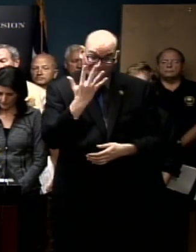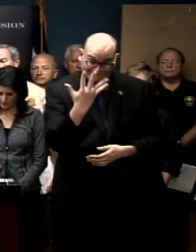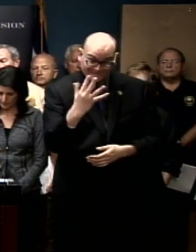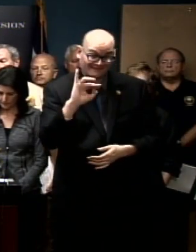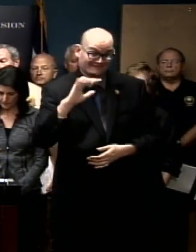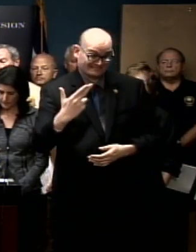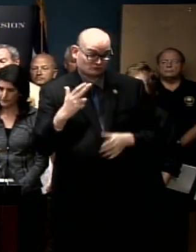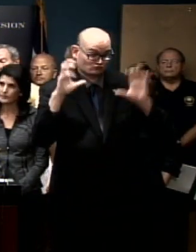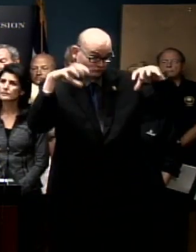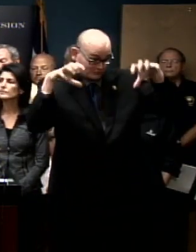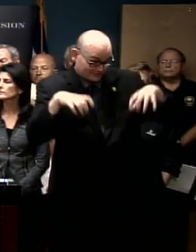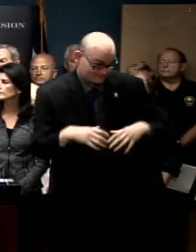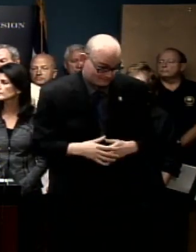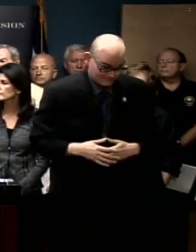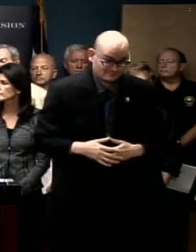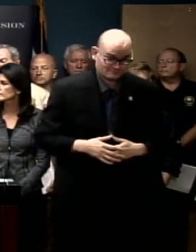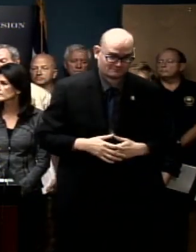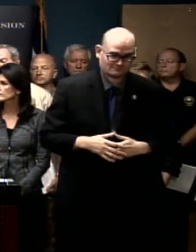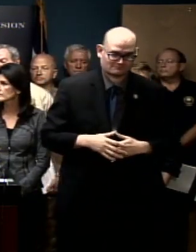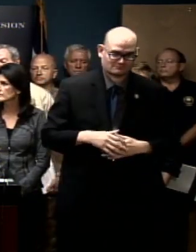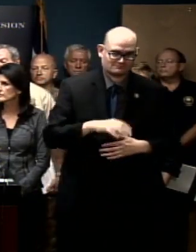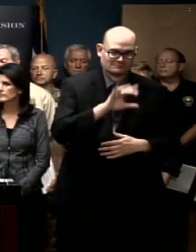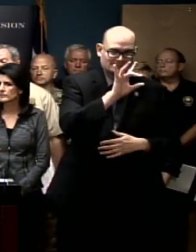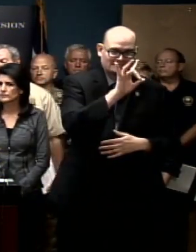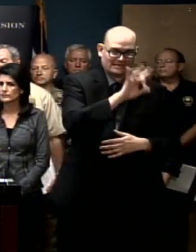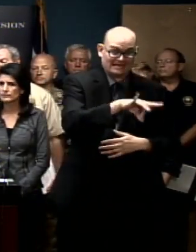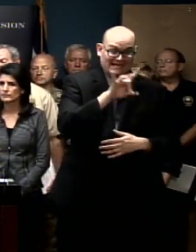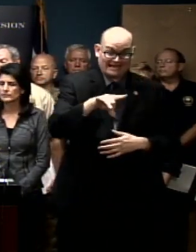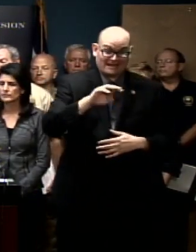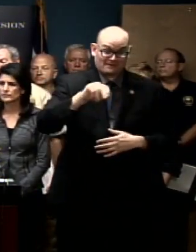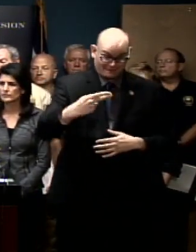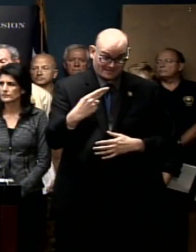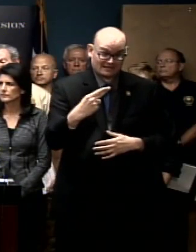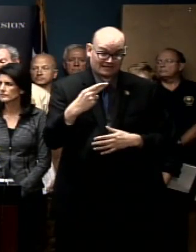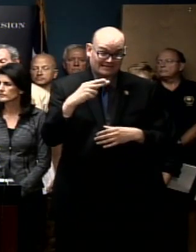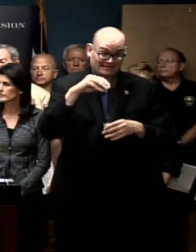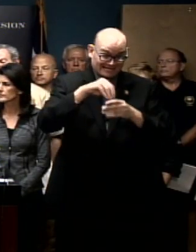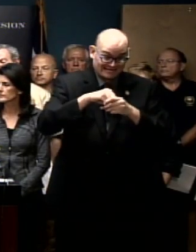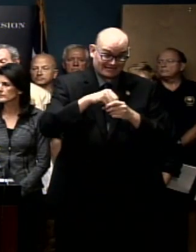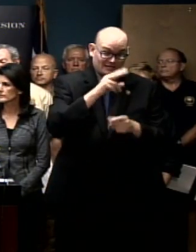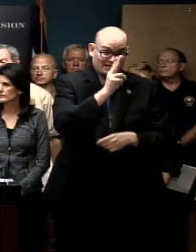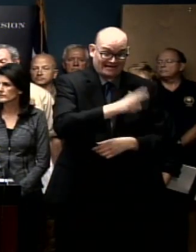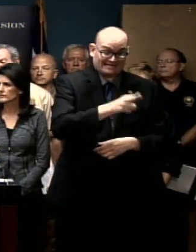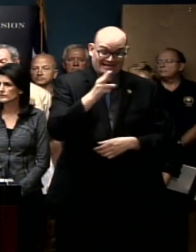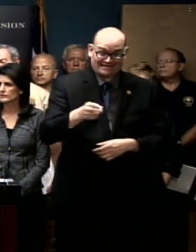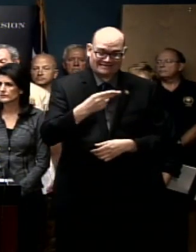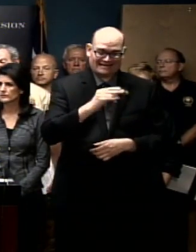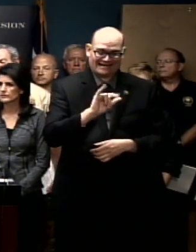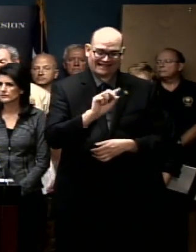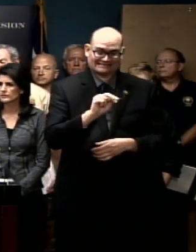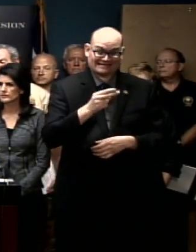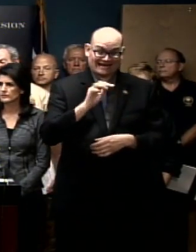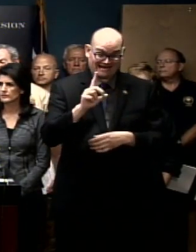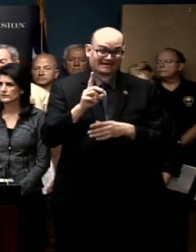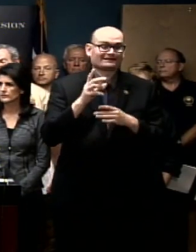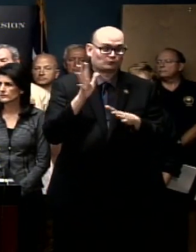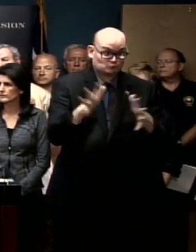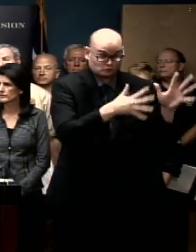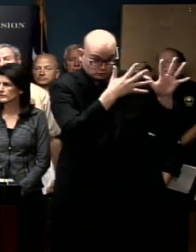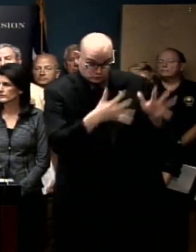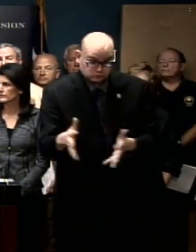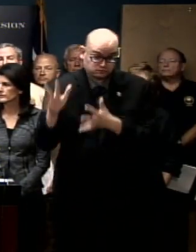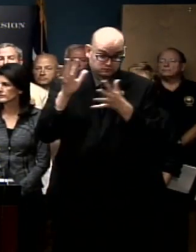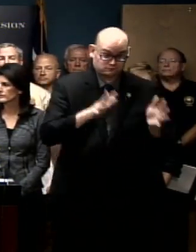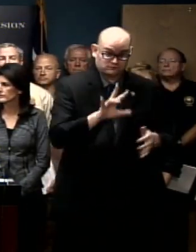report we've received in the state is 88 miles per hour at Hilton Head, 82 miles an hour at Beaufort, that's 74 miles an hour at the Myrtle Beach